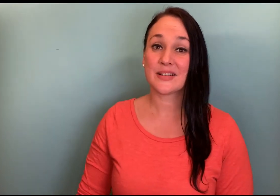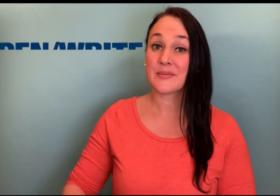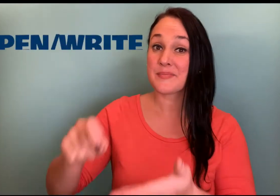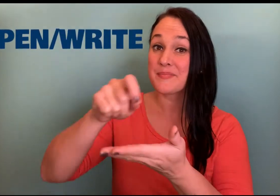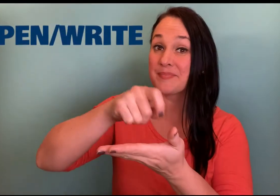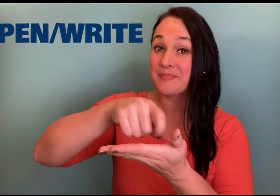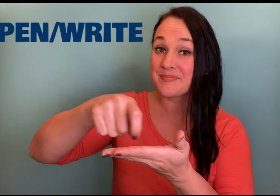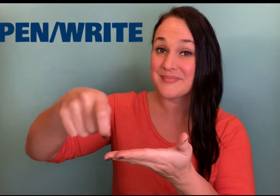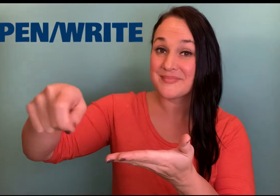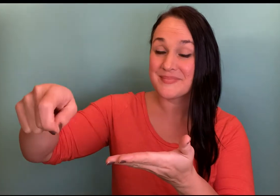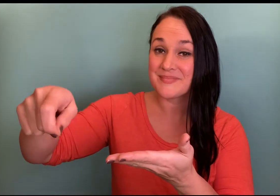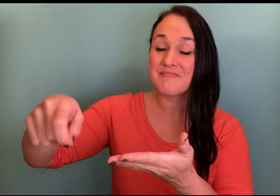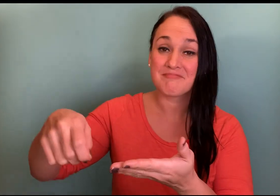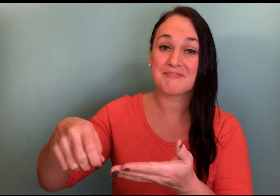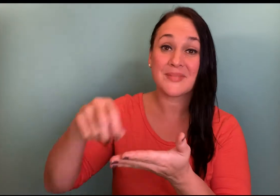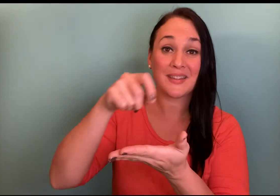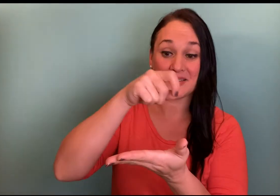Pen or to write.